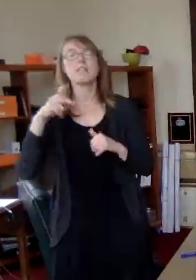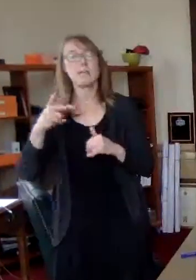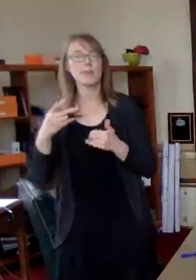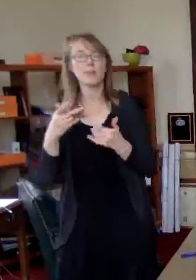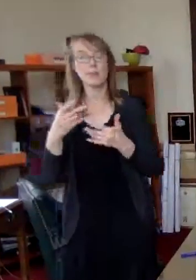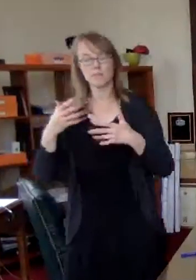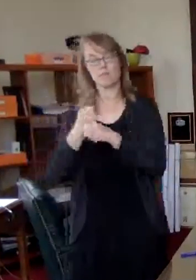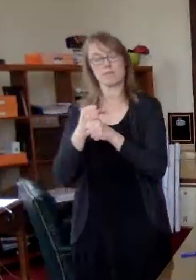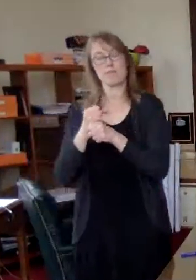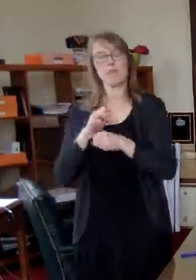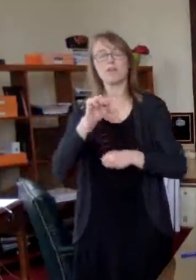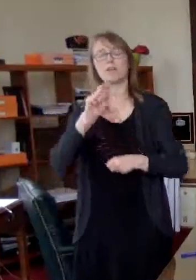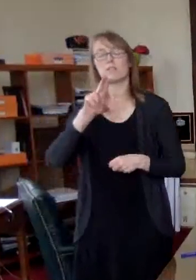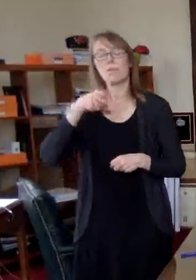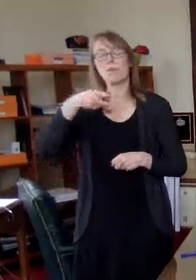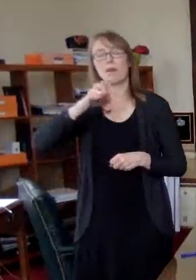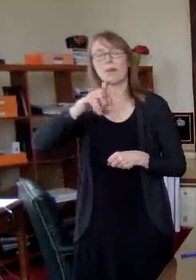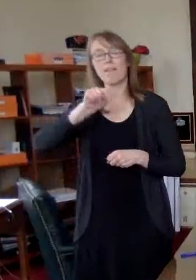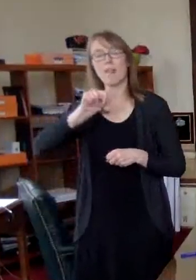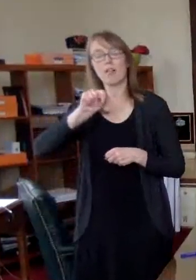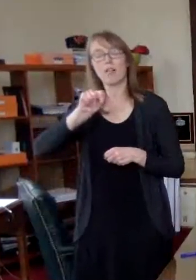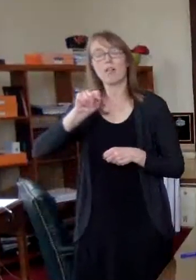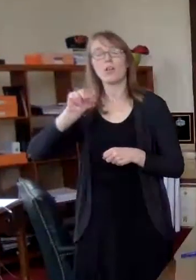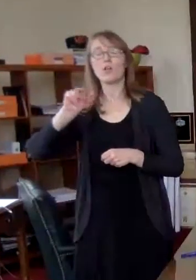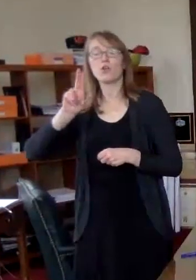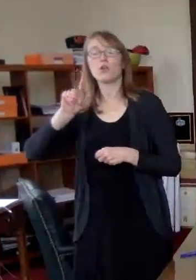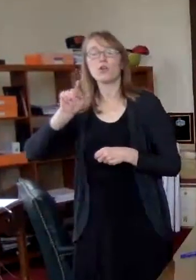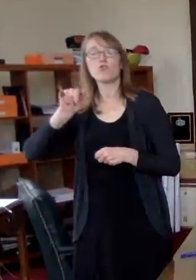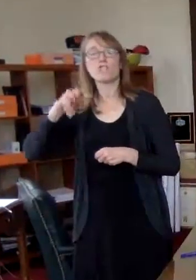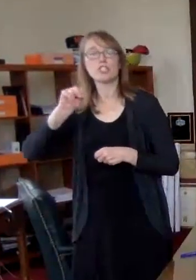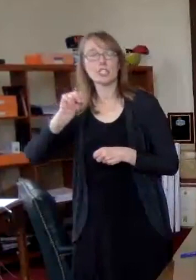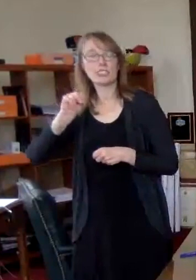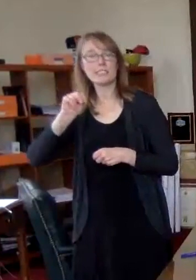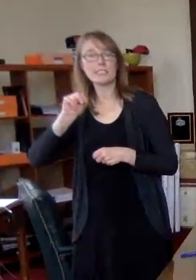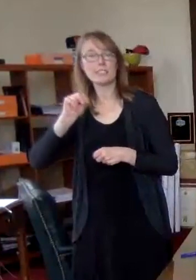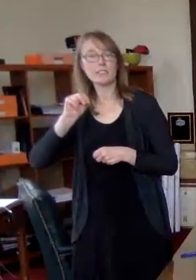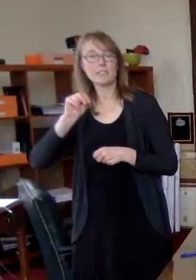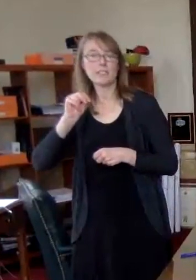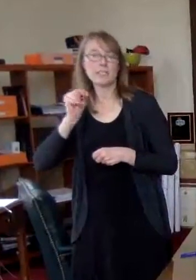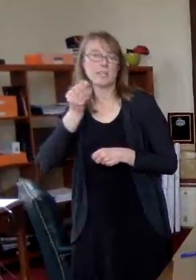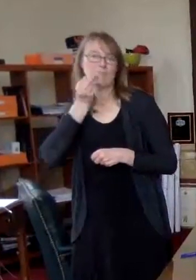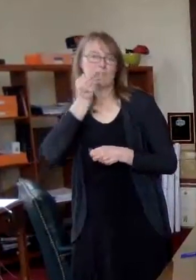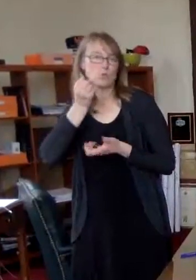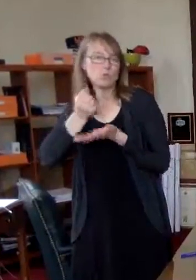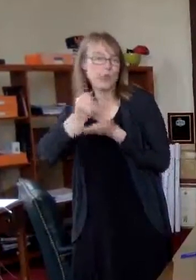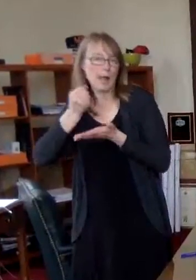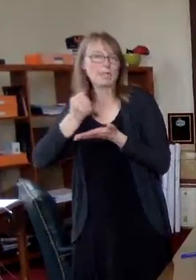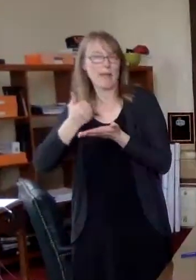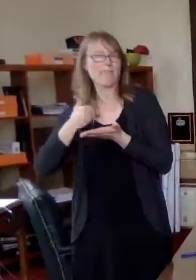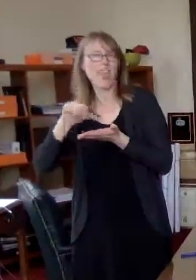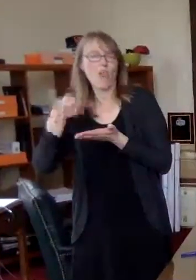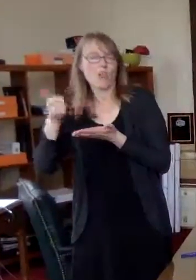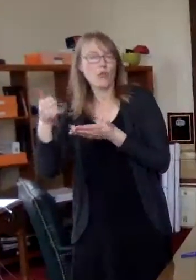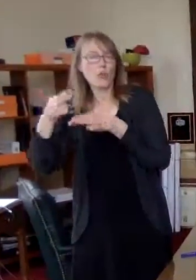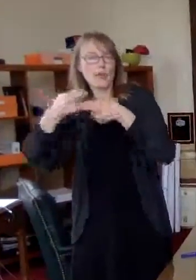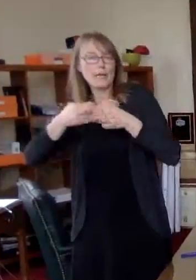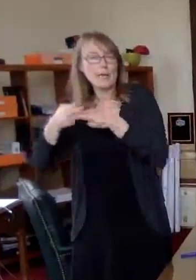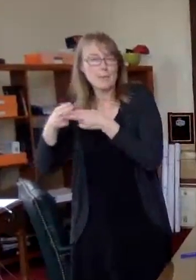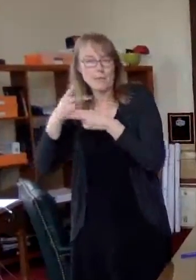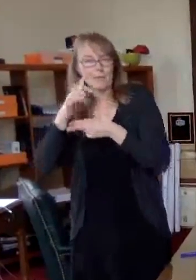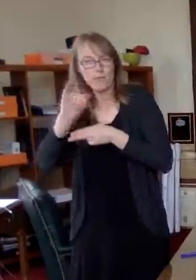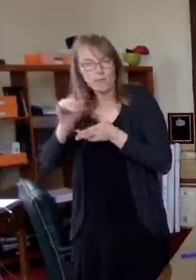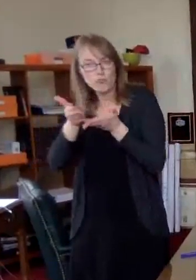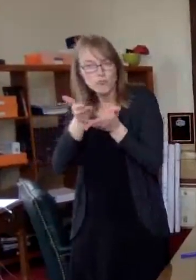stands for Supplemental Nutrition. It is food stamps and under other names, and the state is still funding that. But